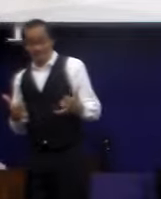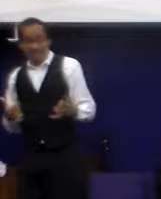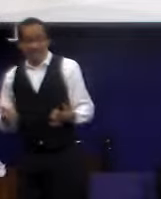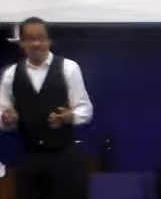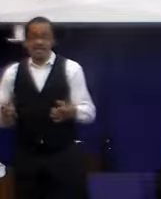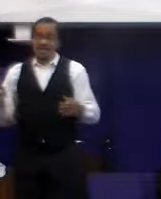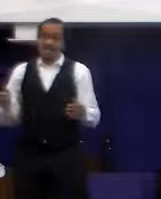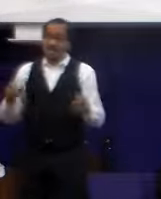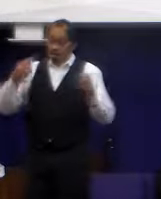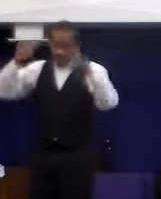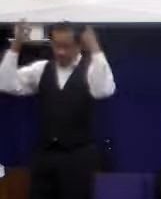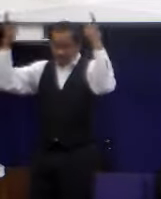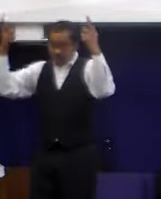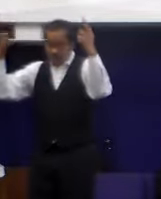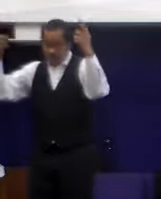Hallelujah.